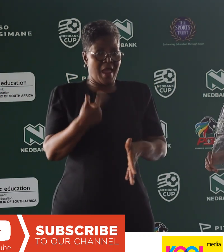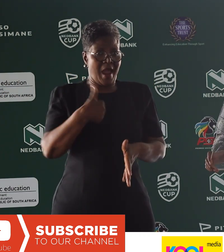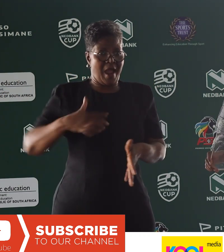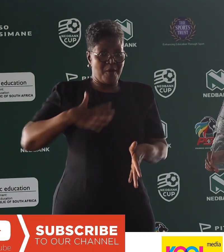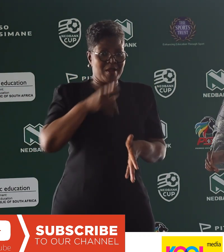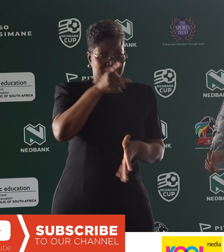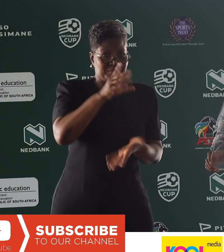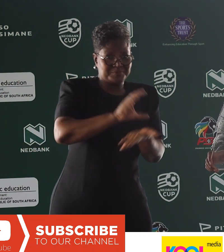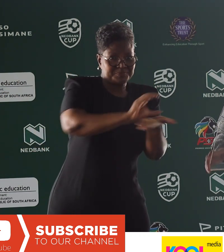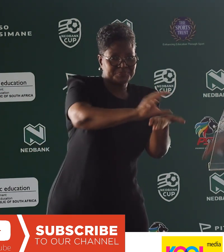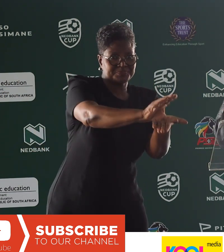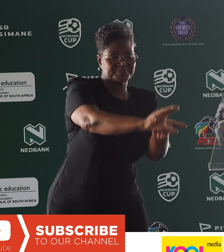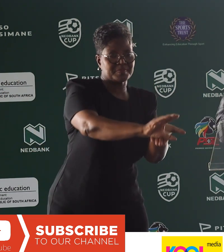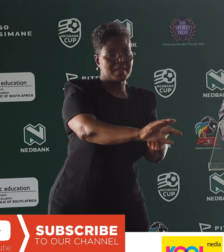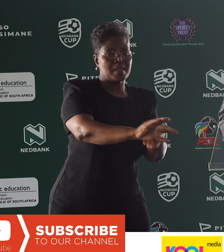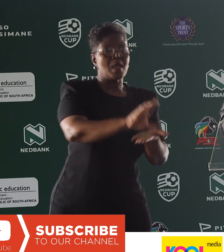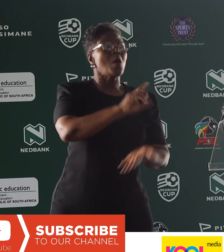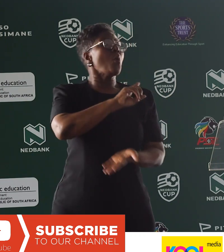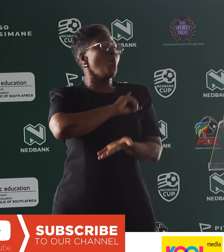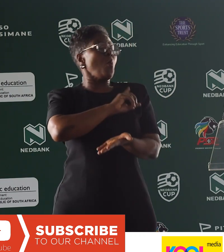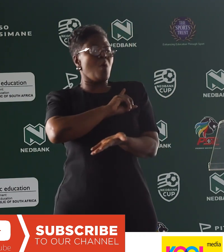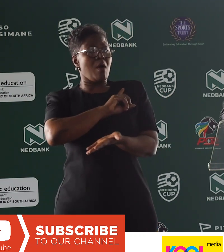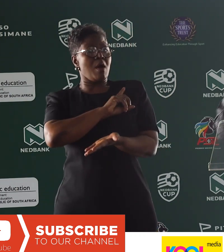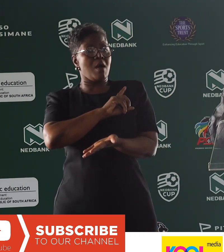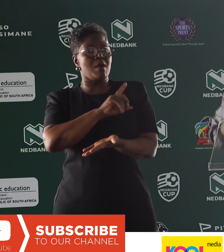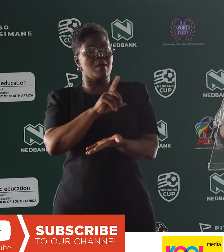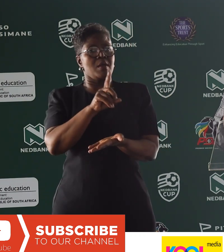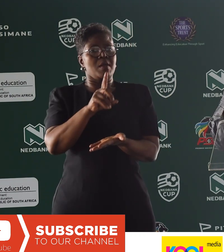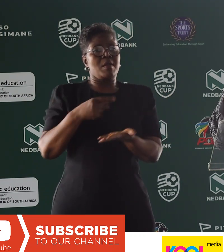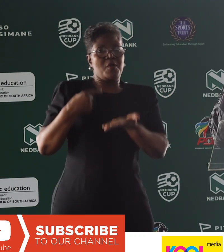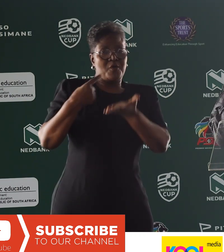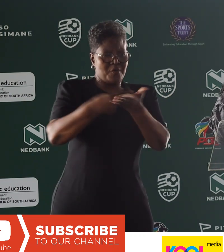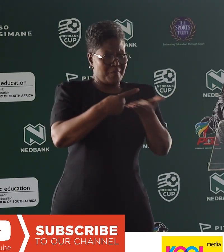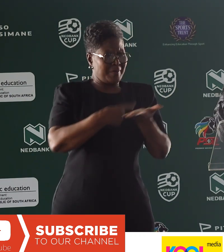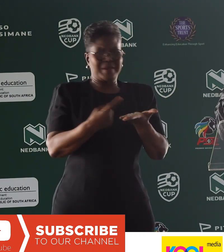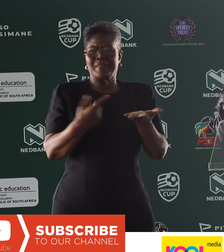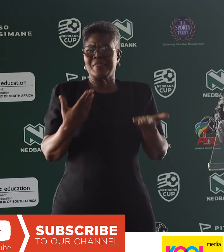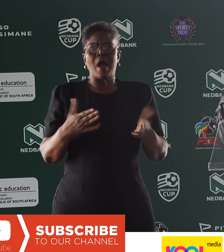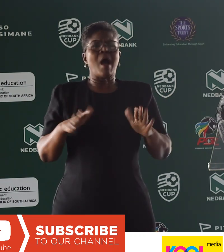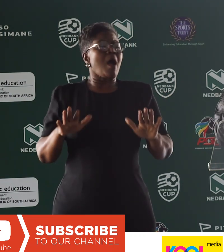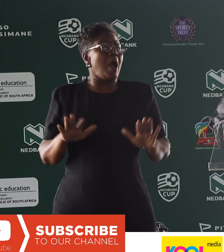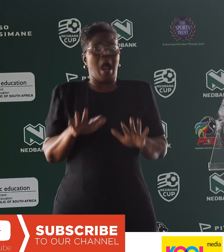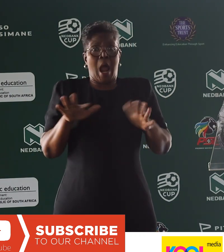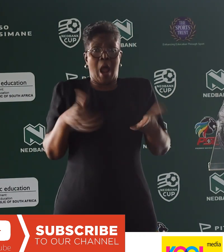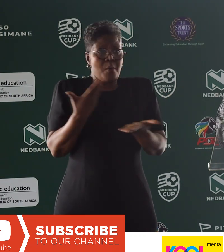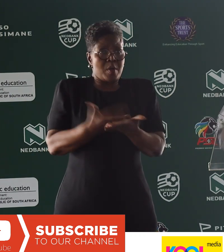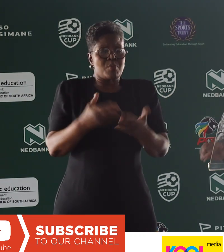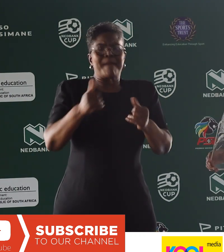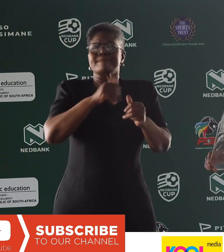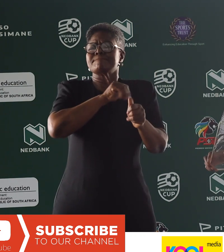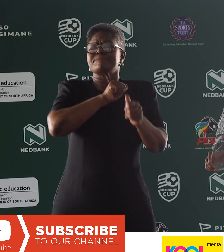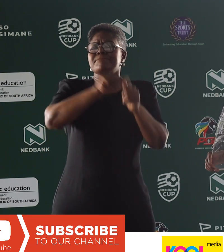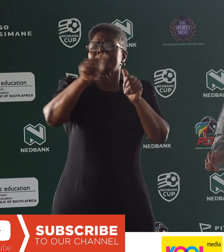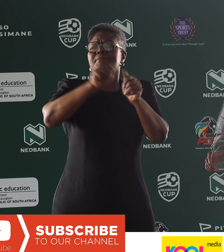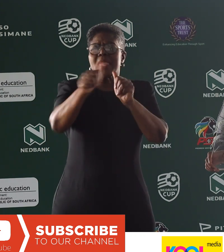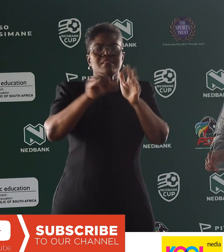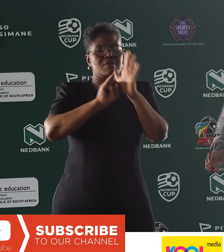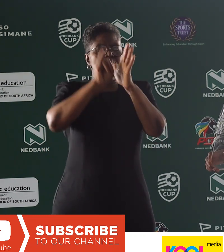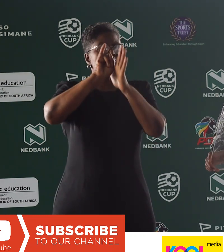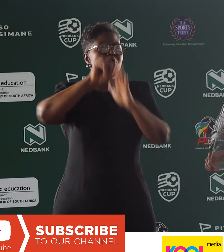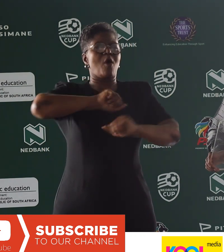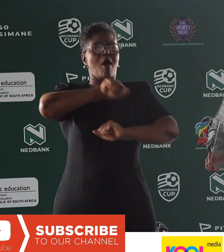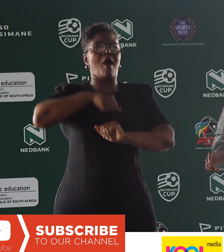contribution. Because one of the conversations I had with you and him was what best could we do to improve our national teams.